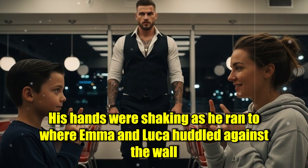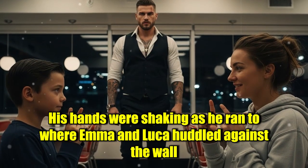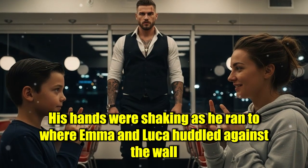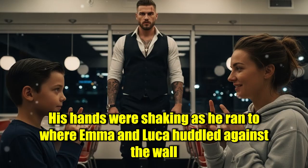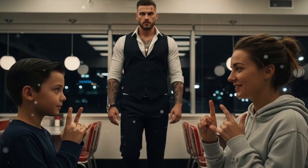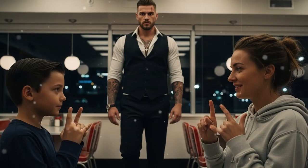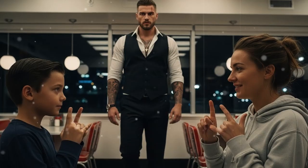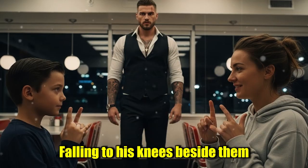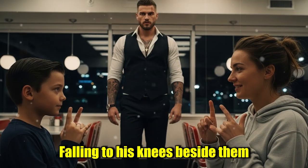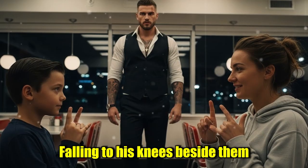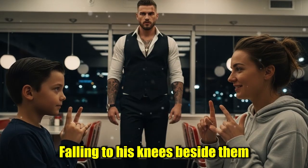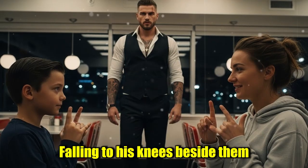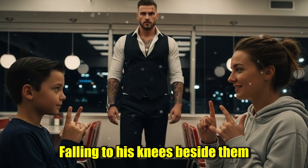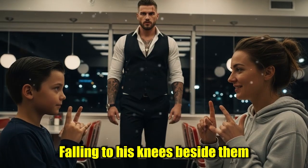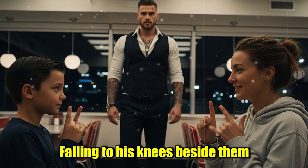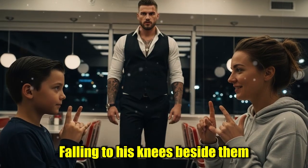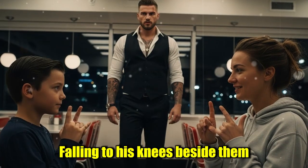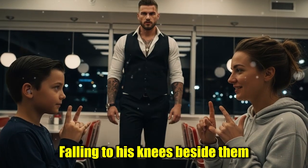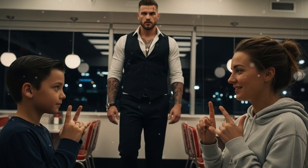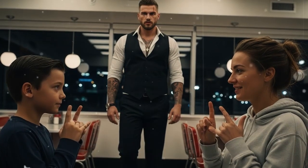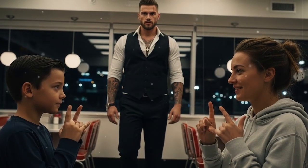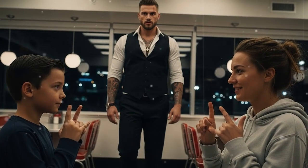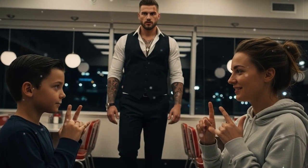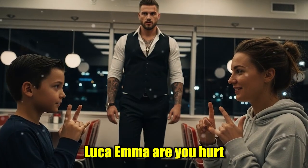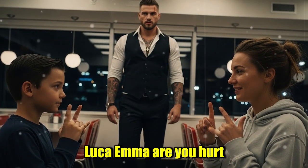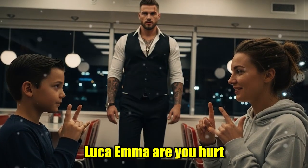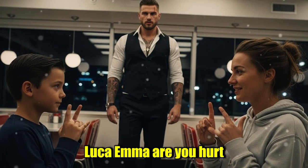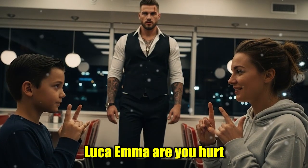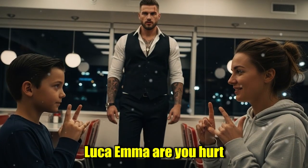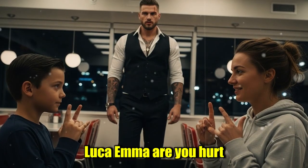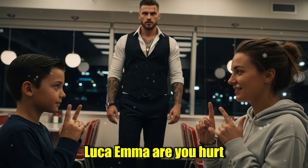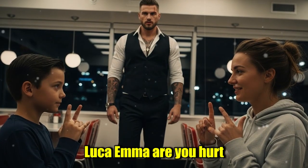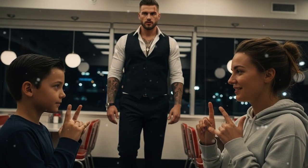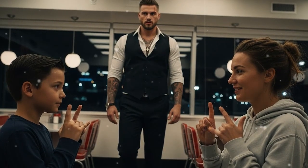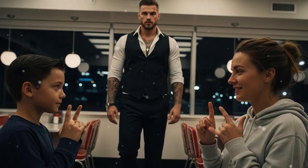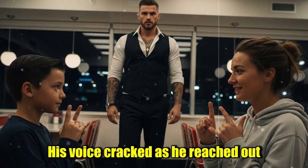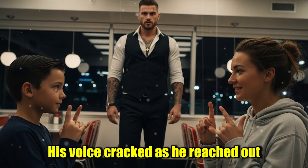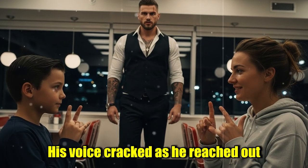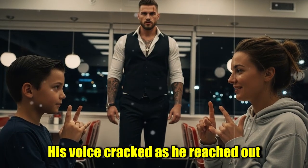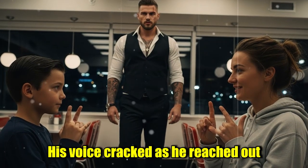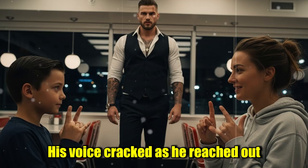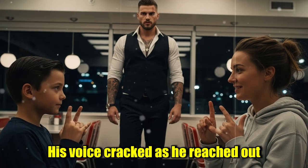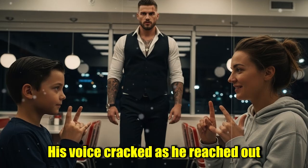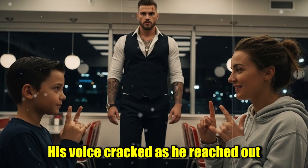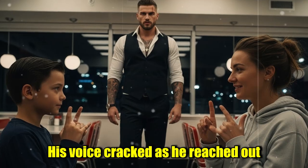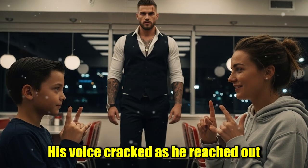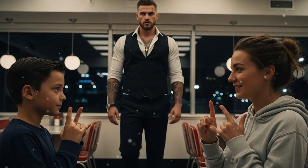against the wall, falling to his knees beside them. "Luca, Emma, are you hurt?" His voice cracked as he reached out to touch